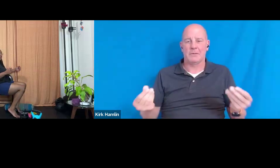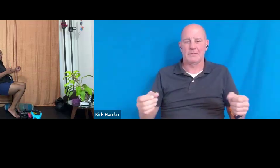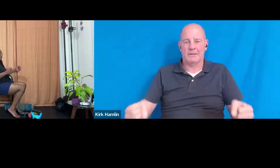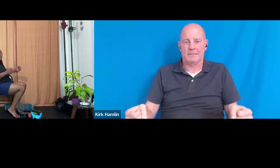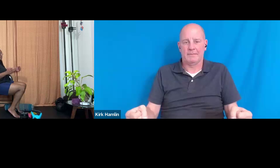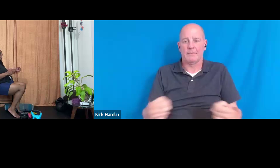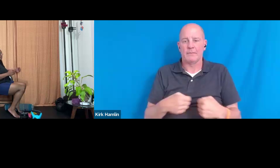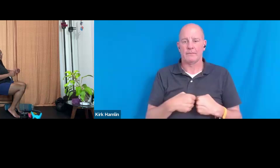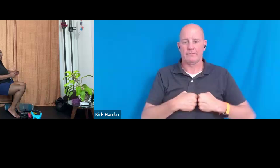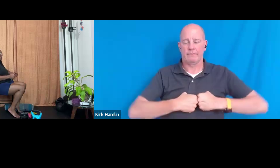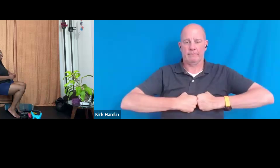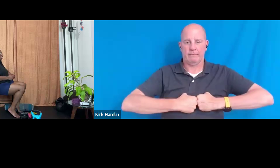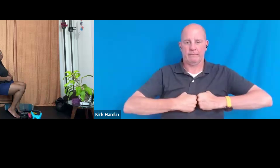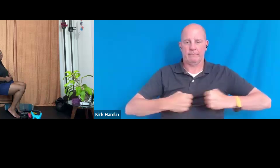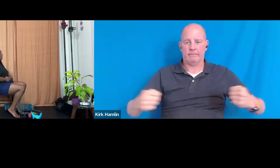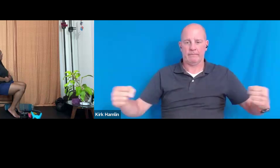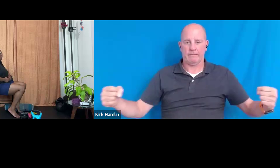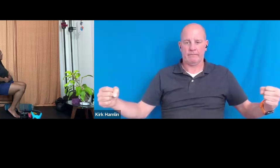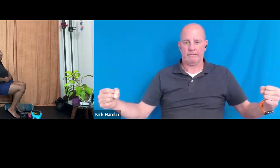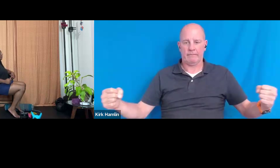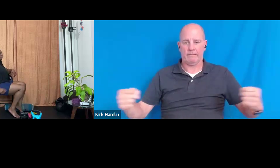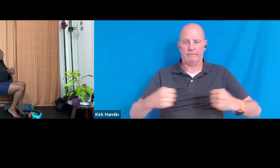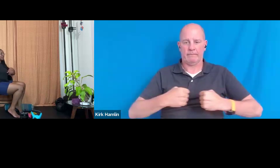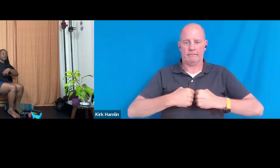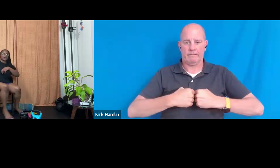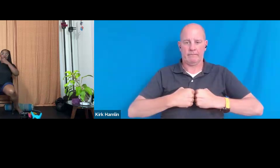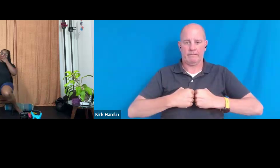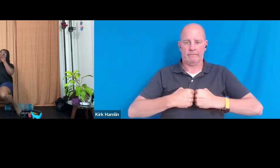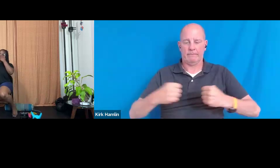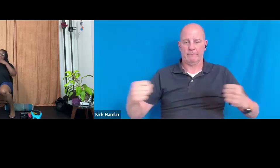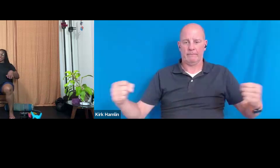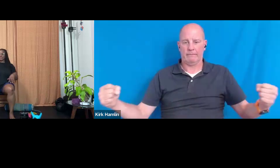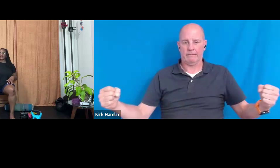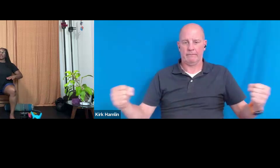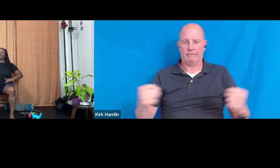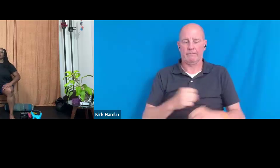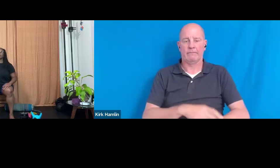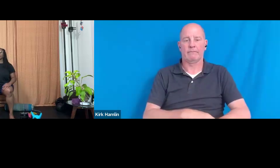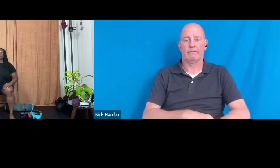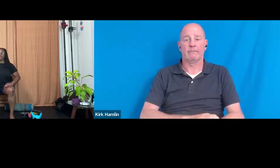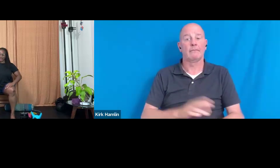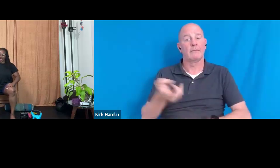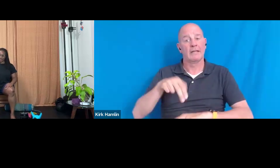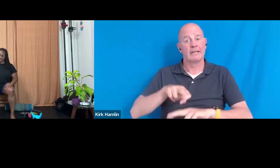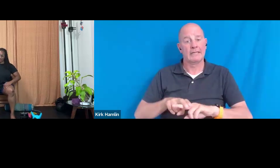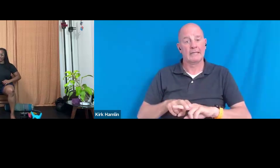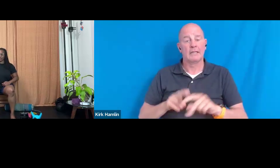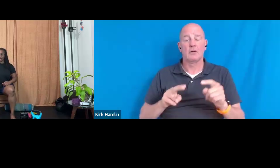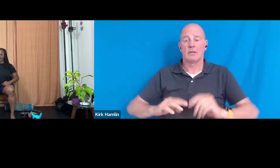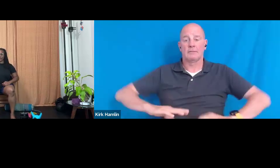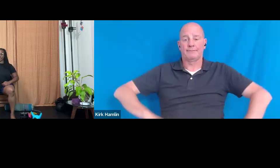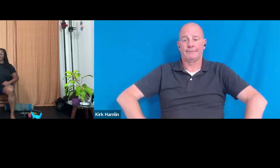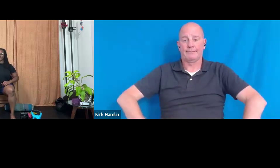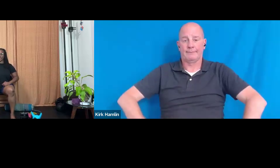belly, kind of perpendicular, and lower it back down. If you are seated, you can rest the hands on